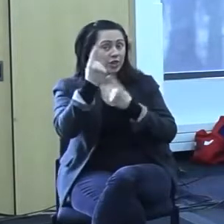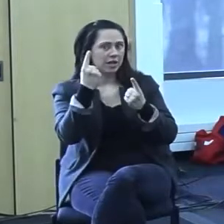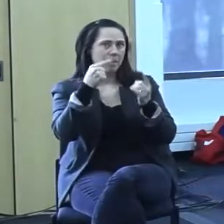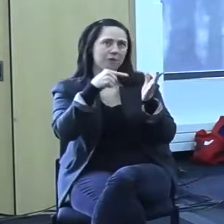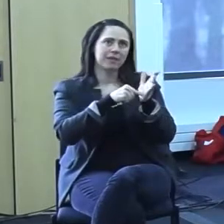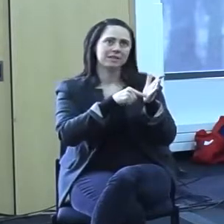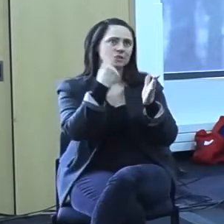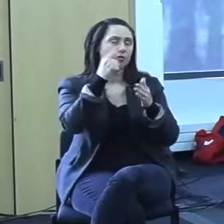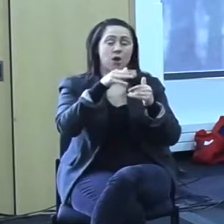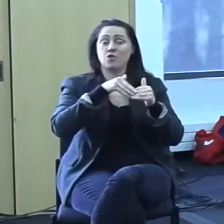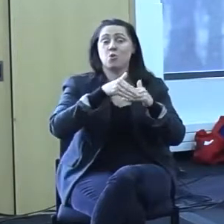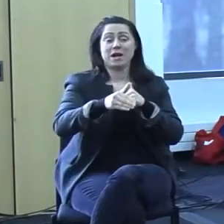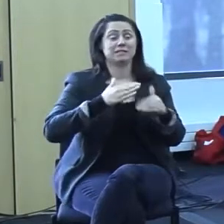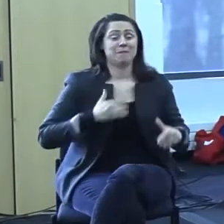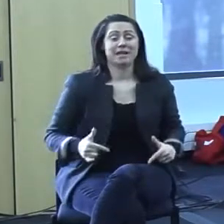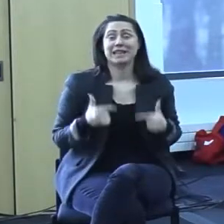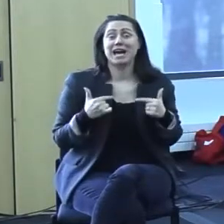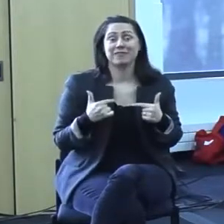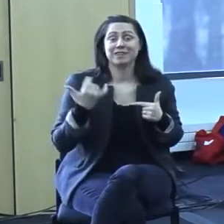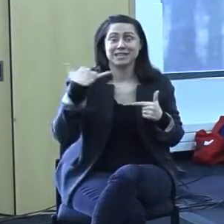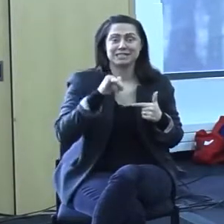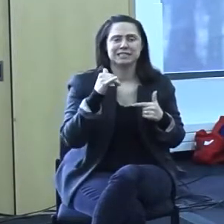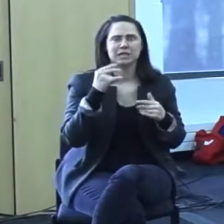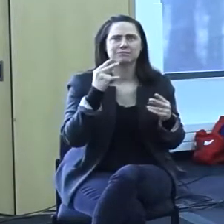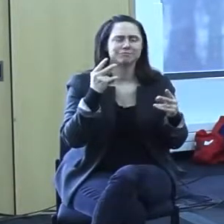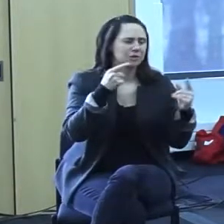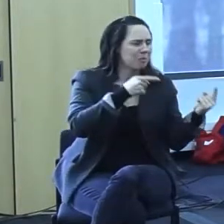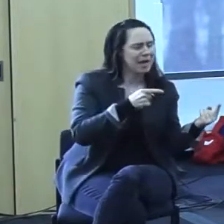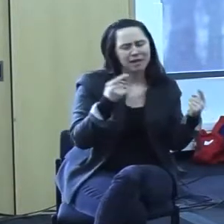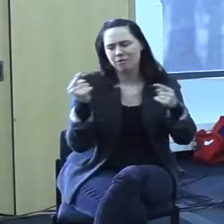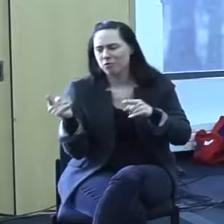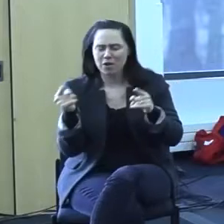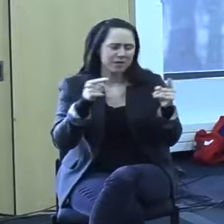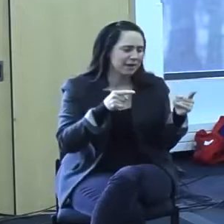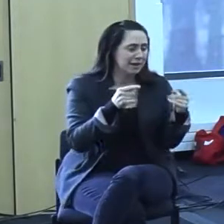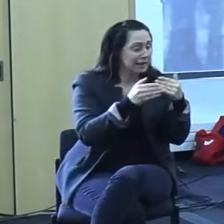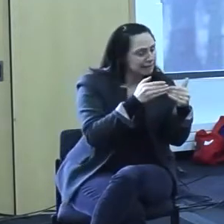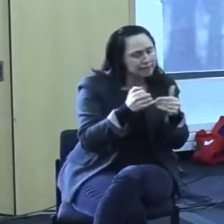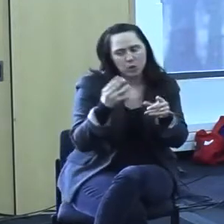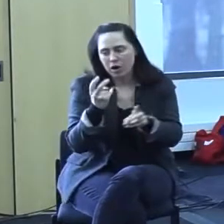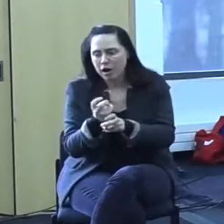this probably for the rest of my life and still go back and forth on, is it